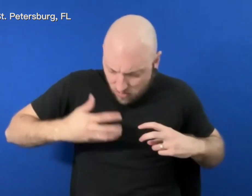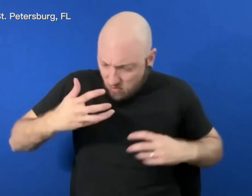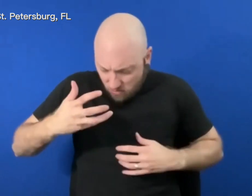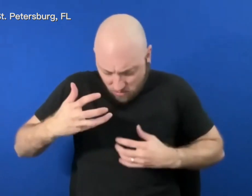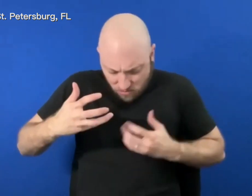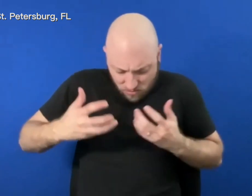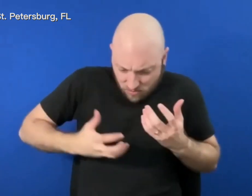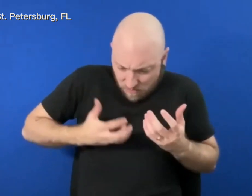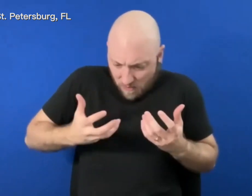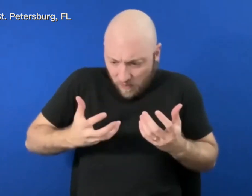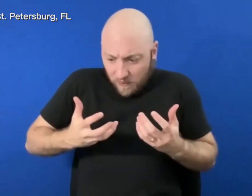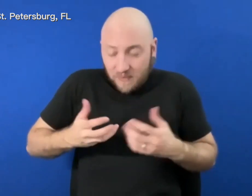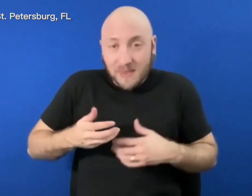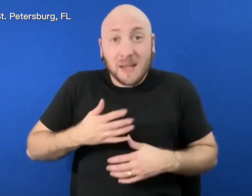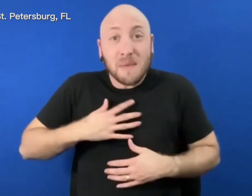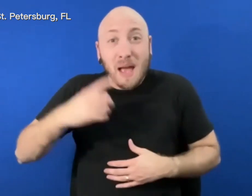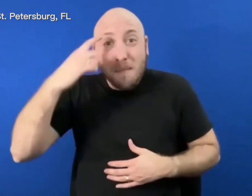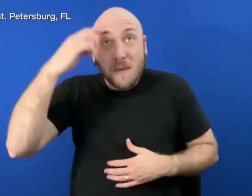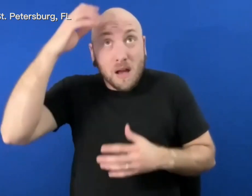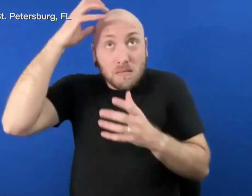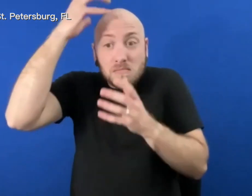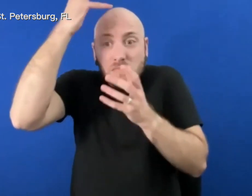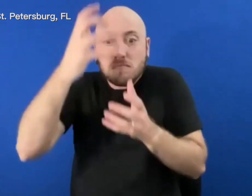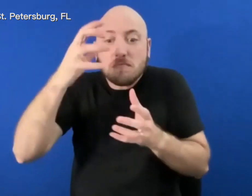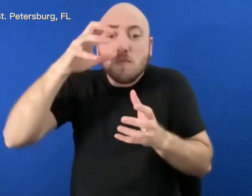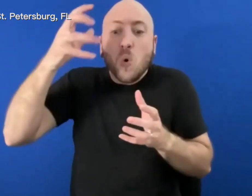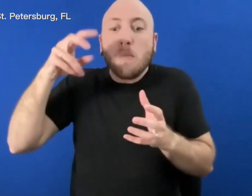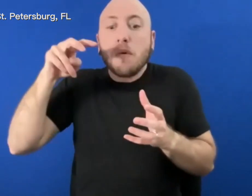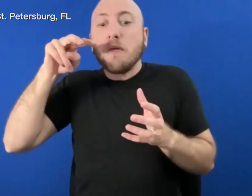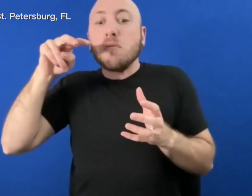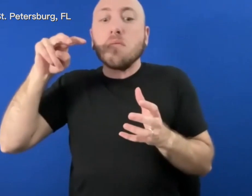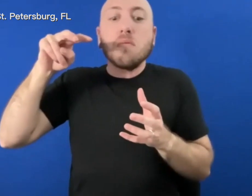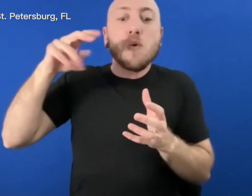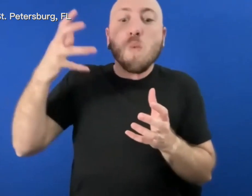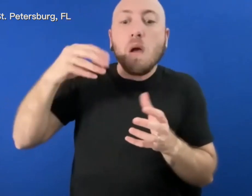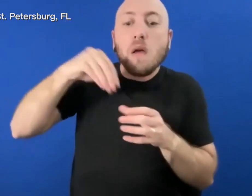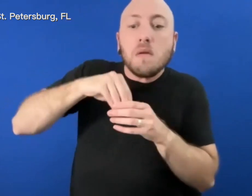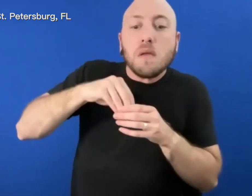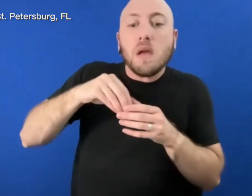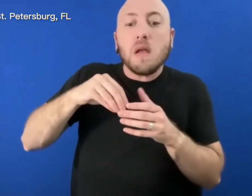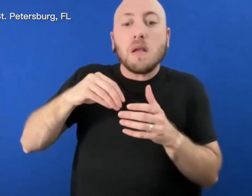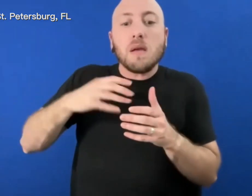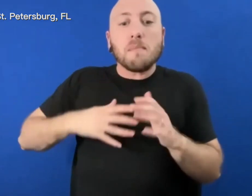done, the things that had happened to me, my resentments, you know, the